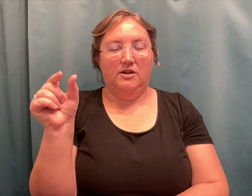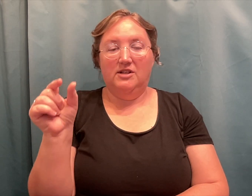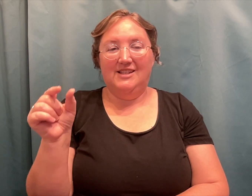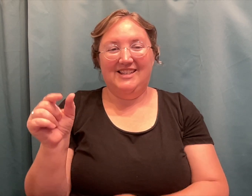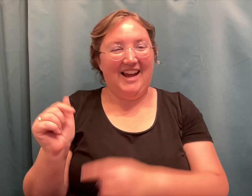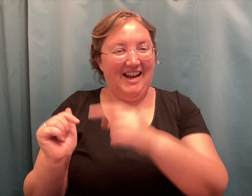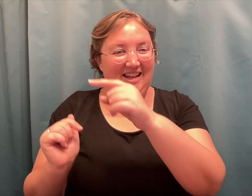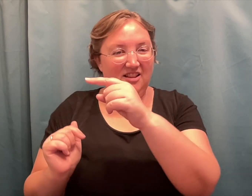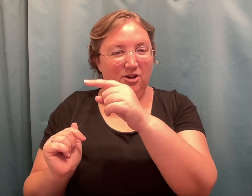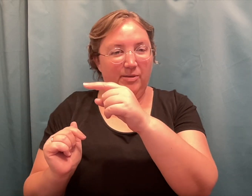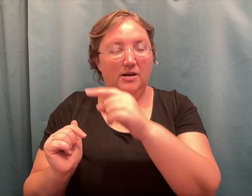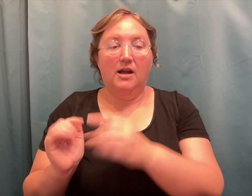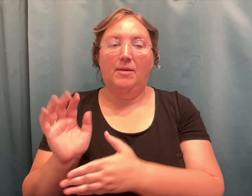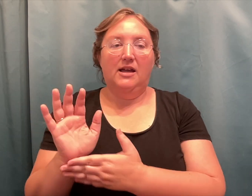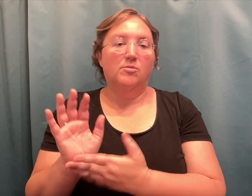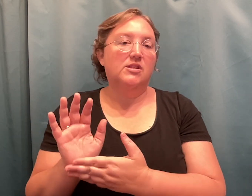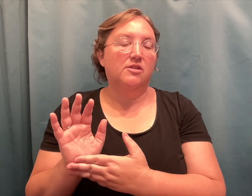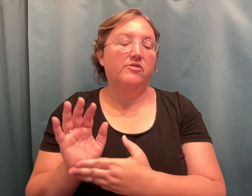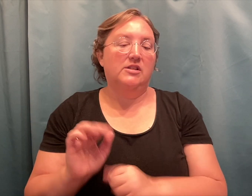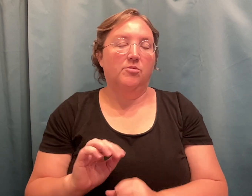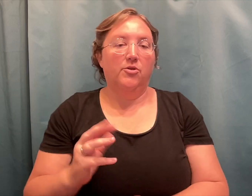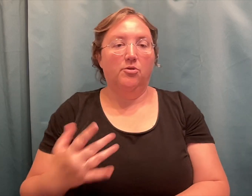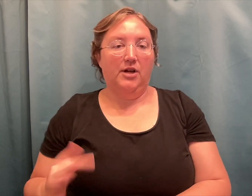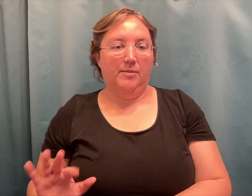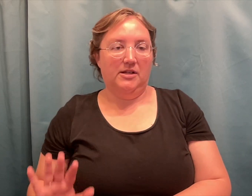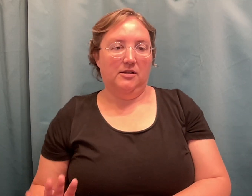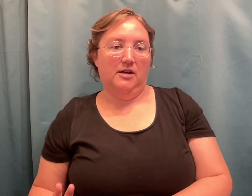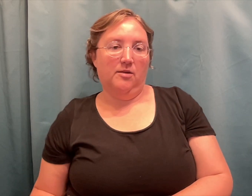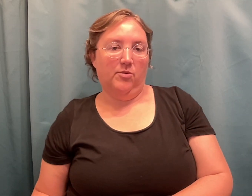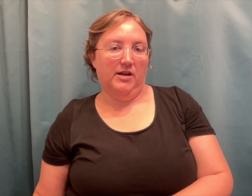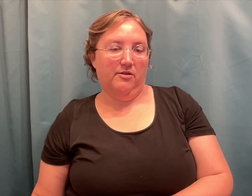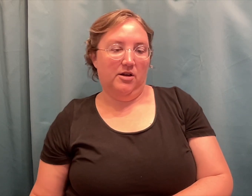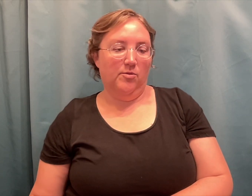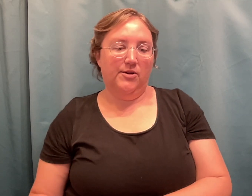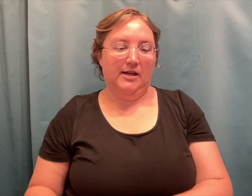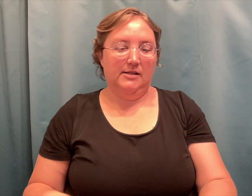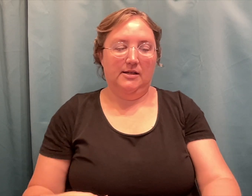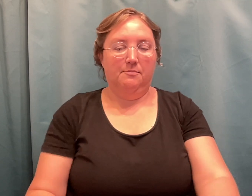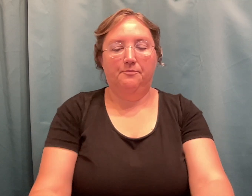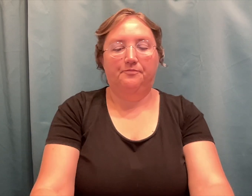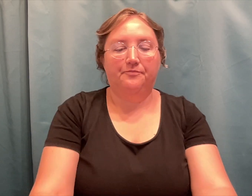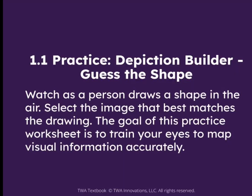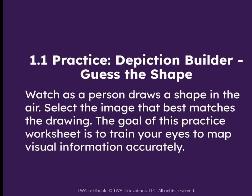just a tiny little bit and my hand was still visible the whole time. I didn't end up way down here where you can't see it.